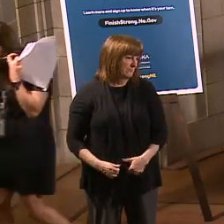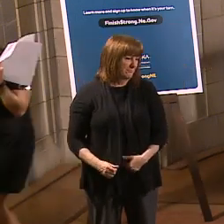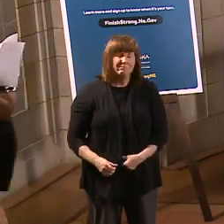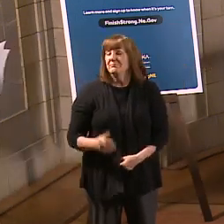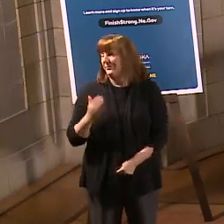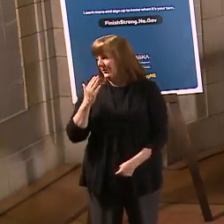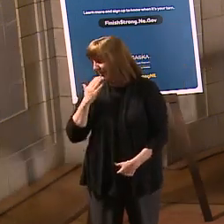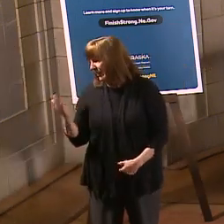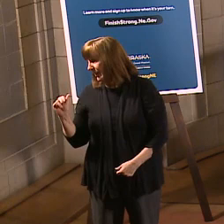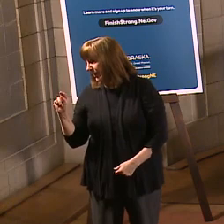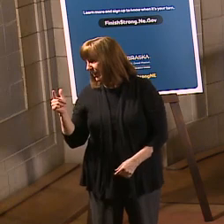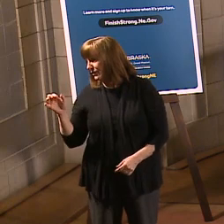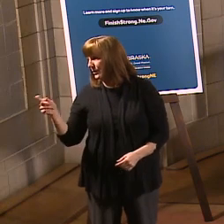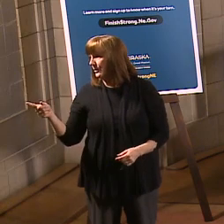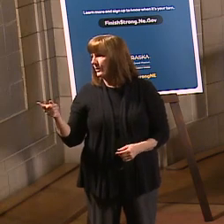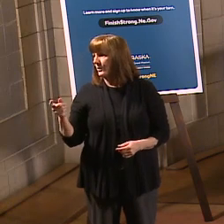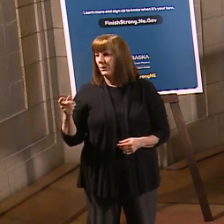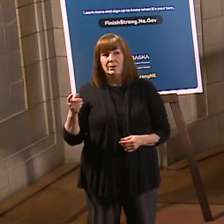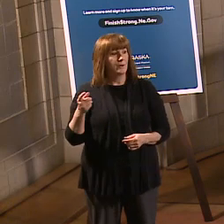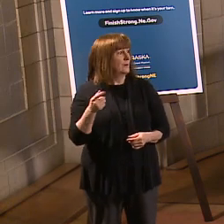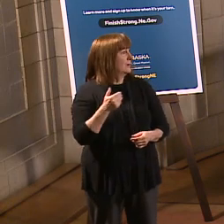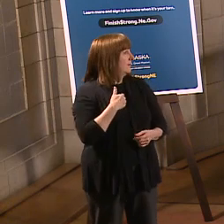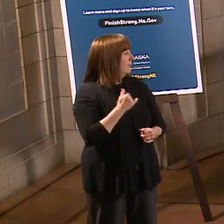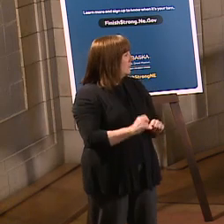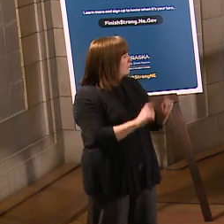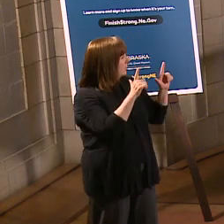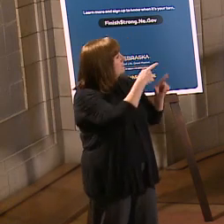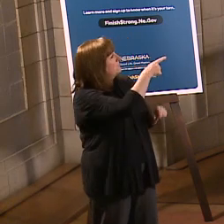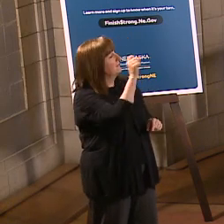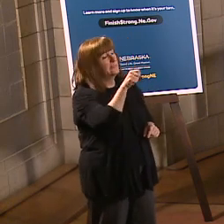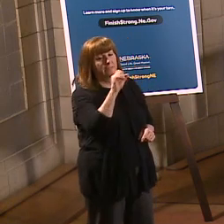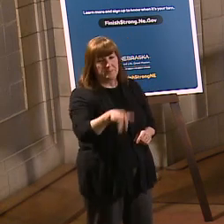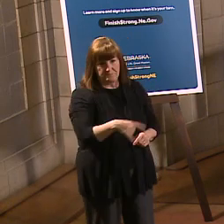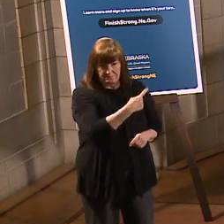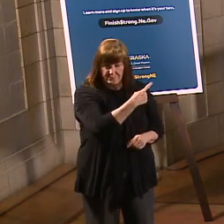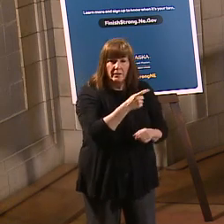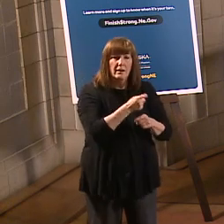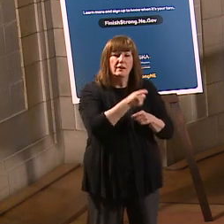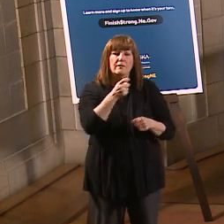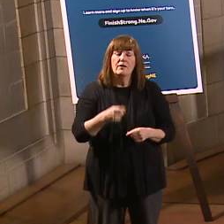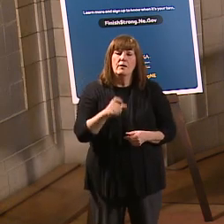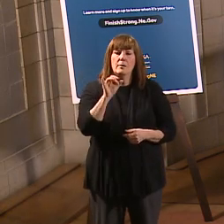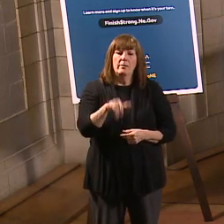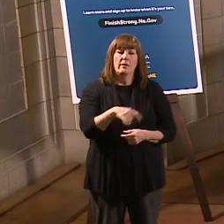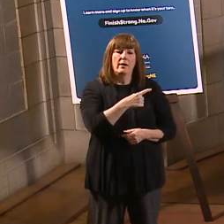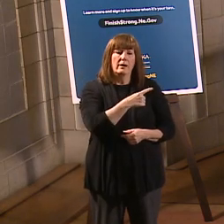Thank you very much, Angie. Did you have that chart up? Yeah, that one right there. So this is from that